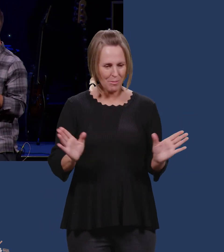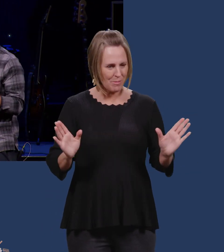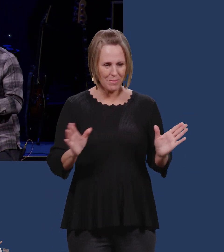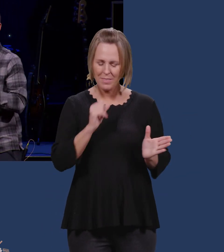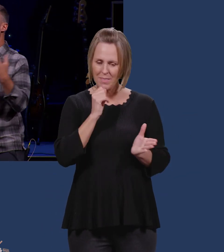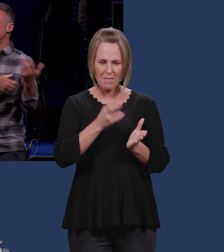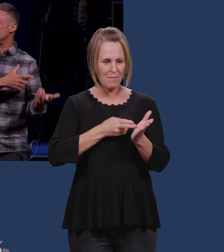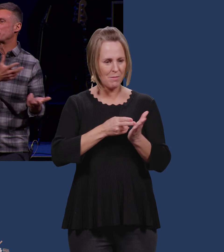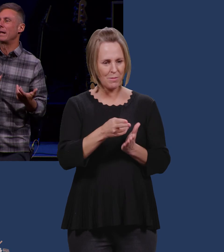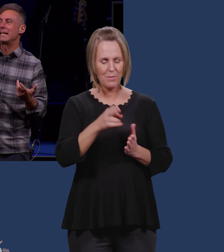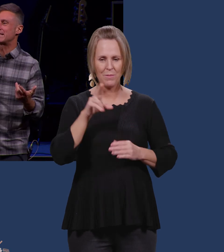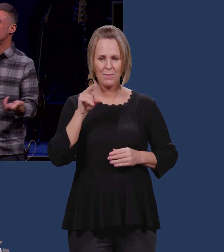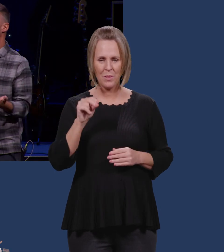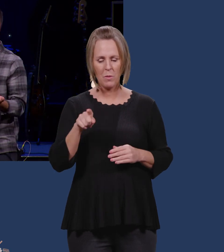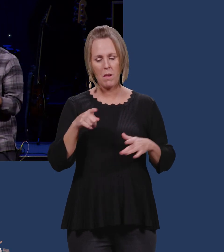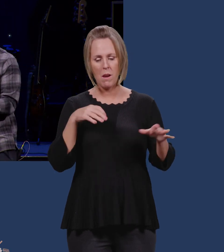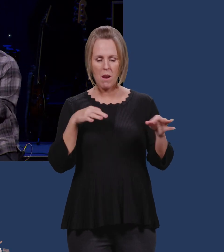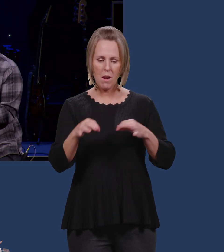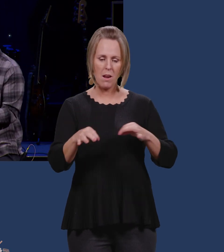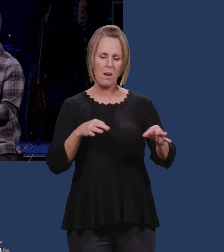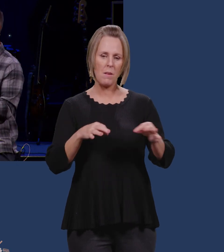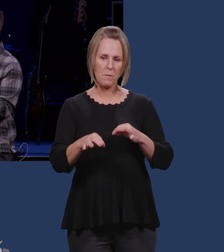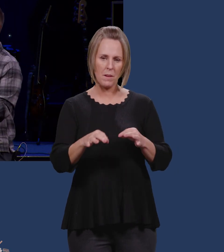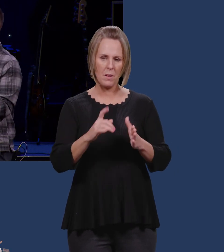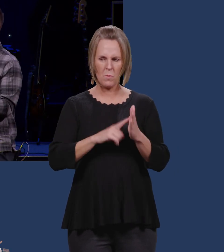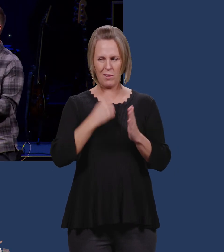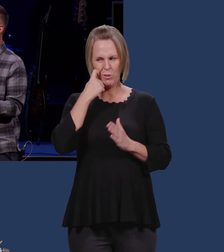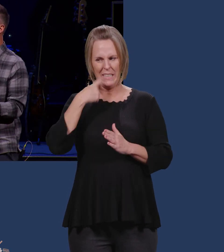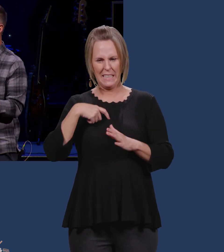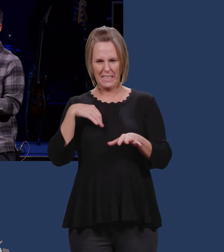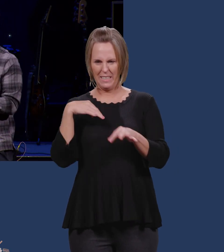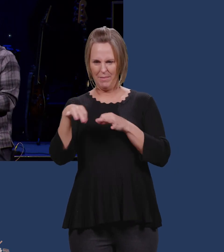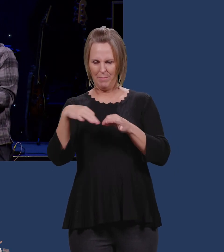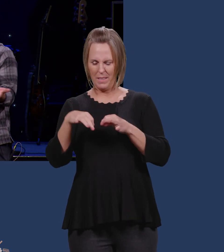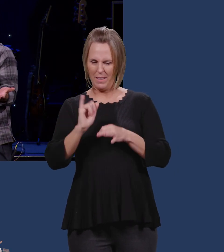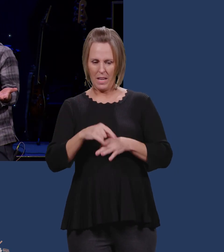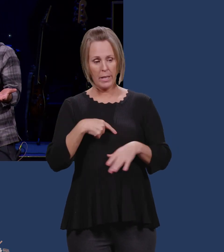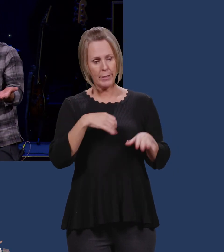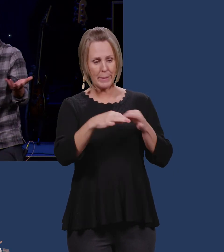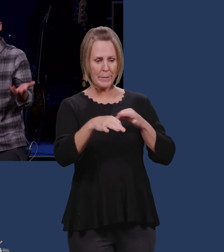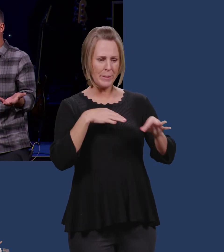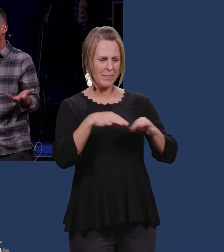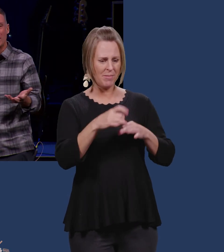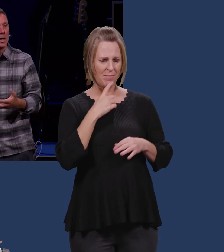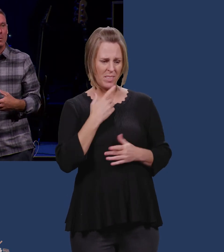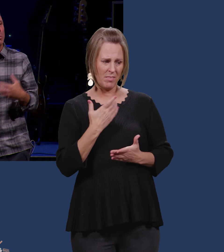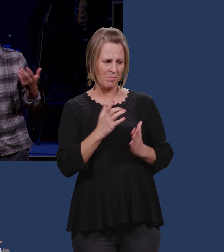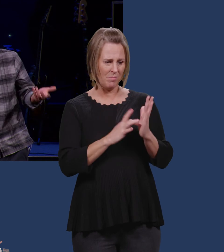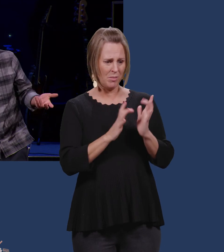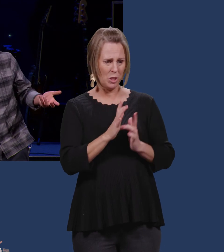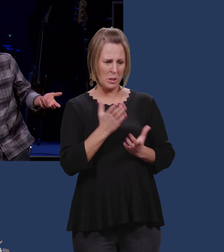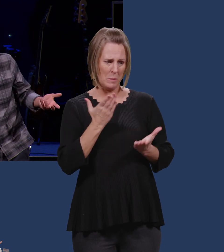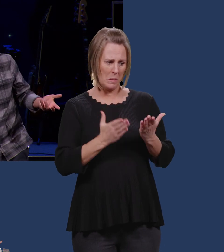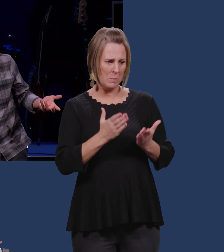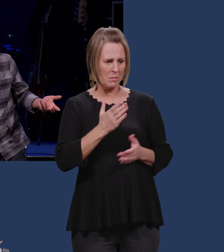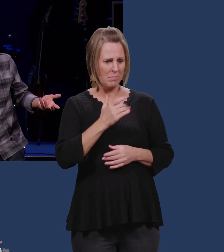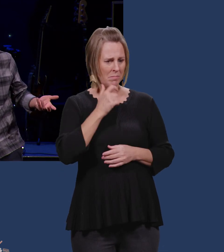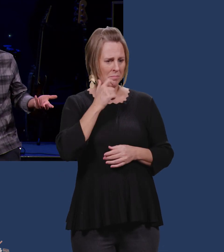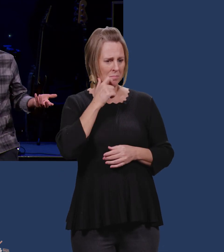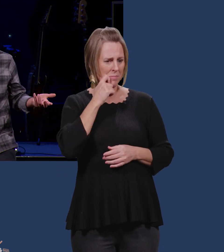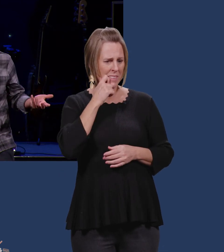all. And he went on to explain some of the things that we talked about today. And he said, if anything, Jesus probably had brown